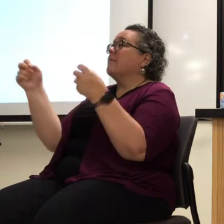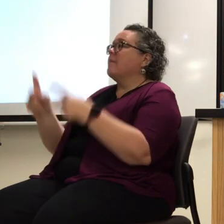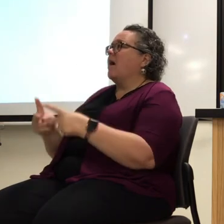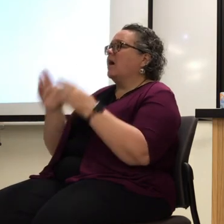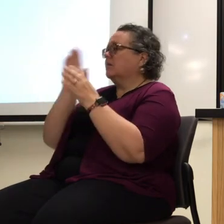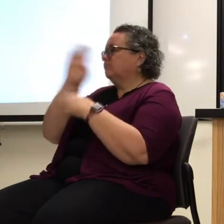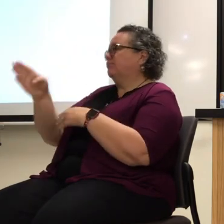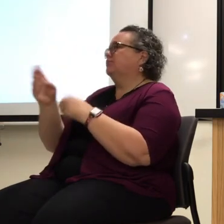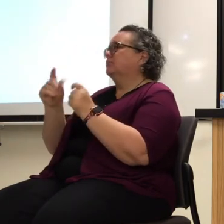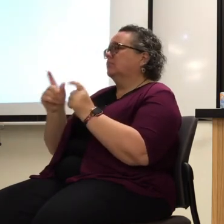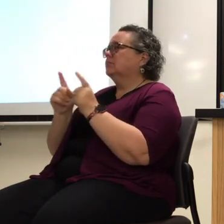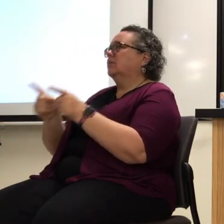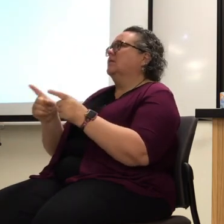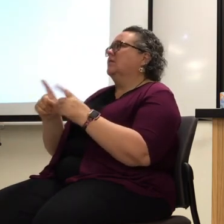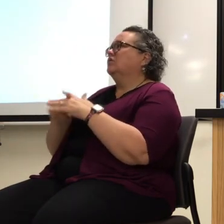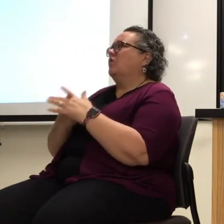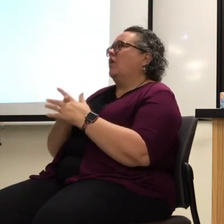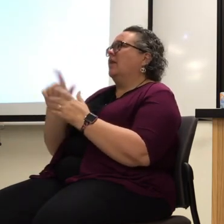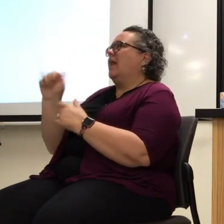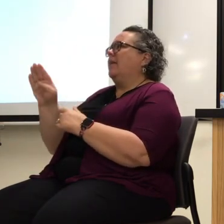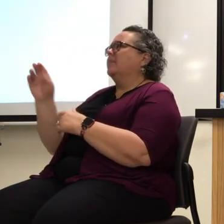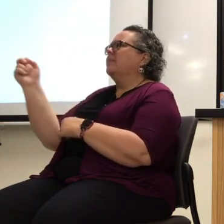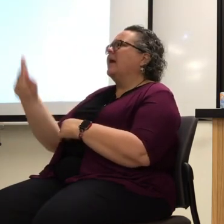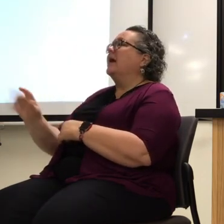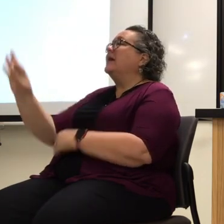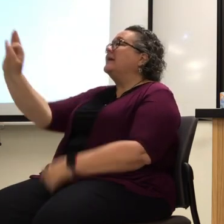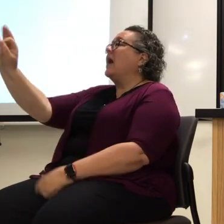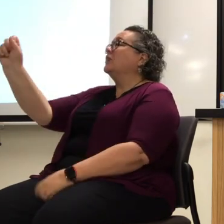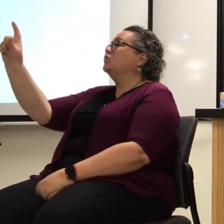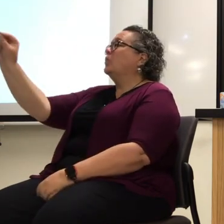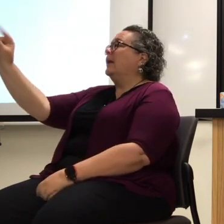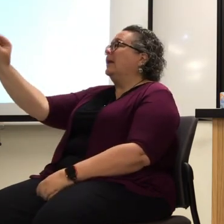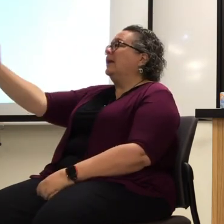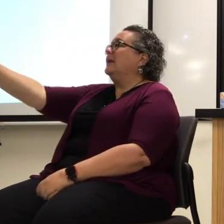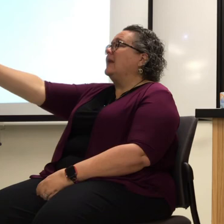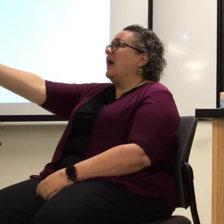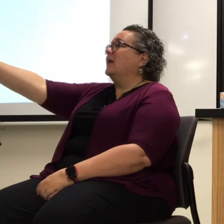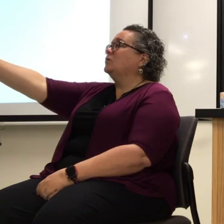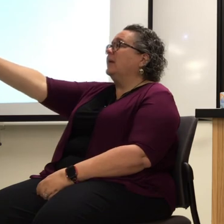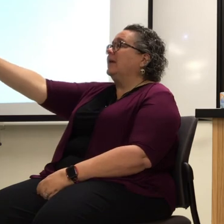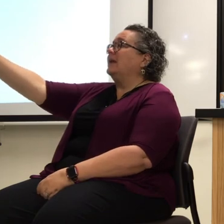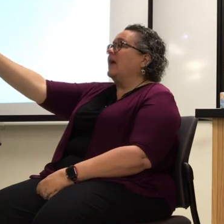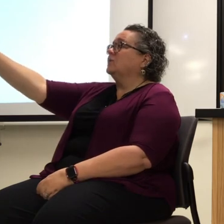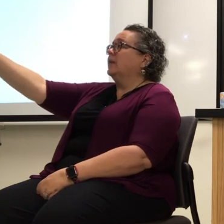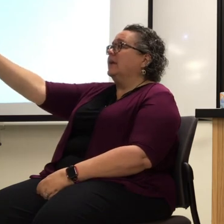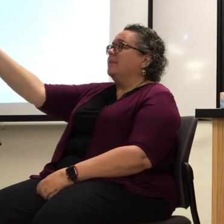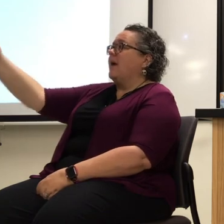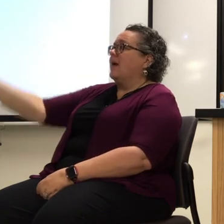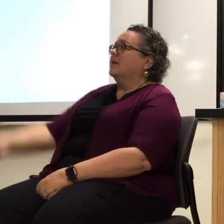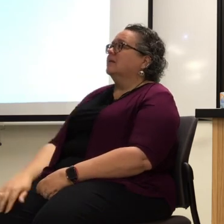lab. So come back at about 9:20. And go right into lab when you come back.